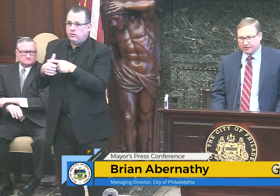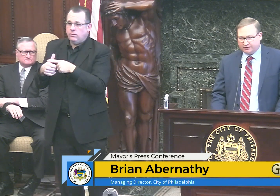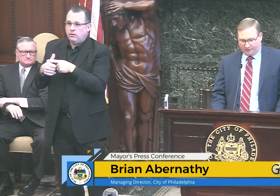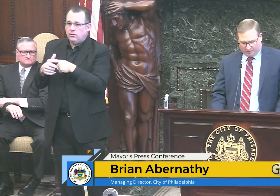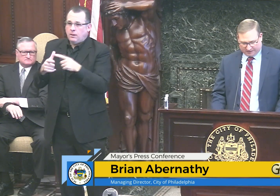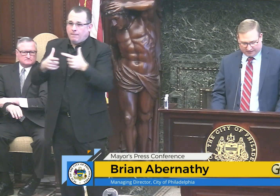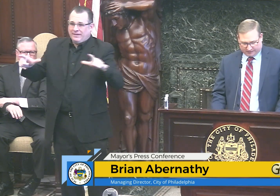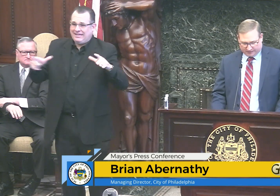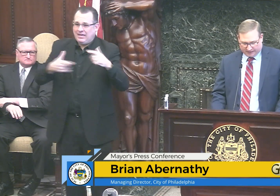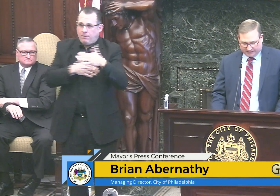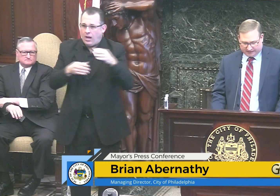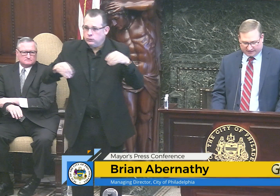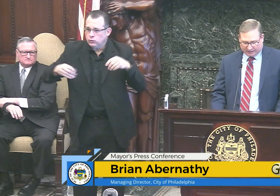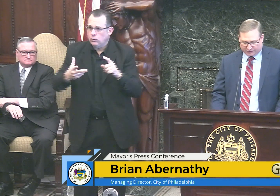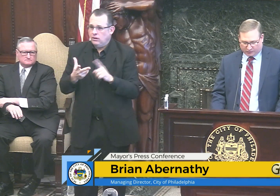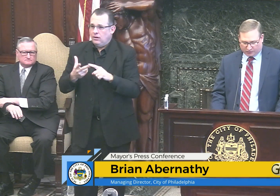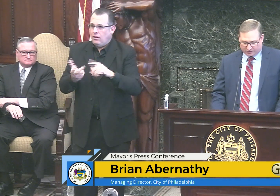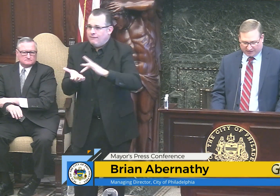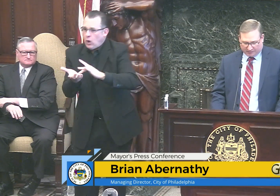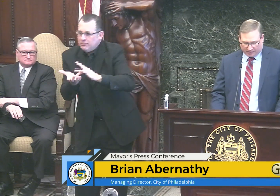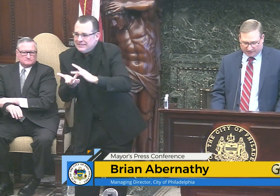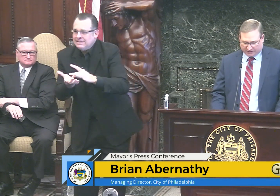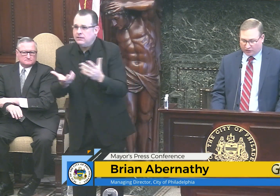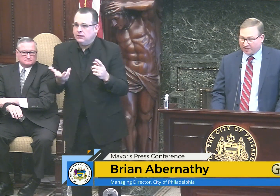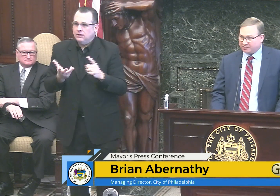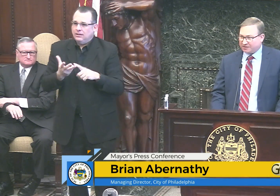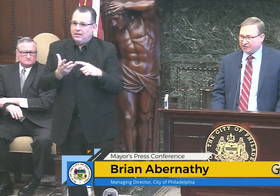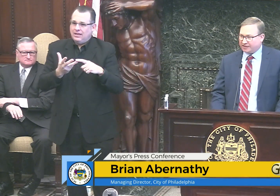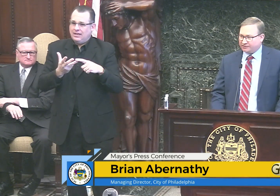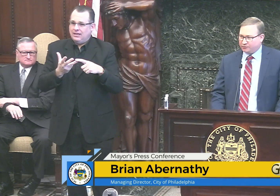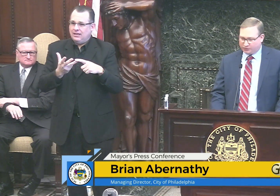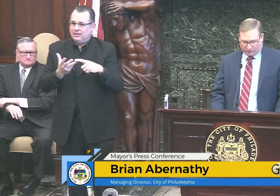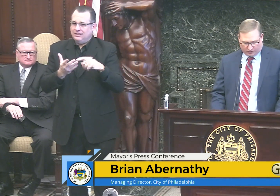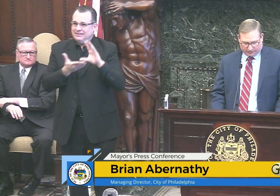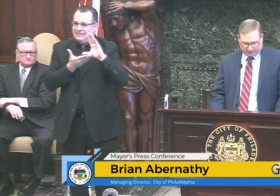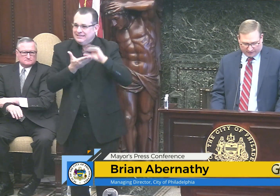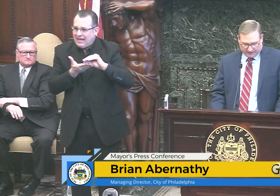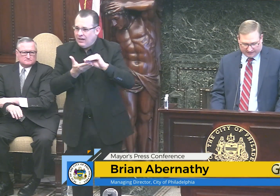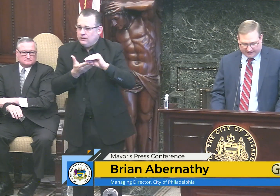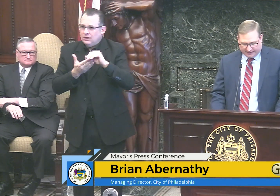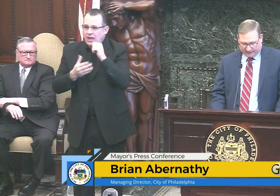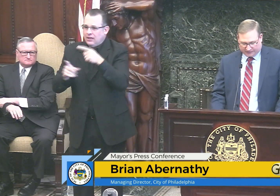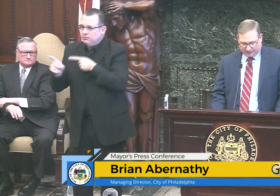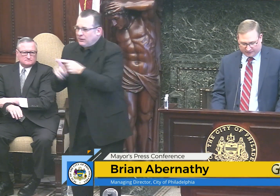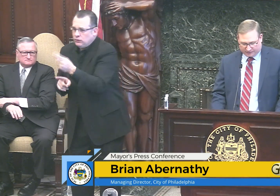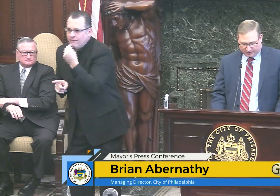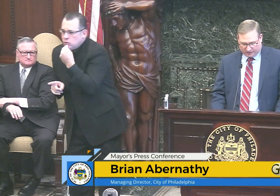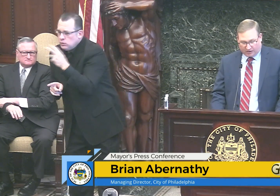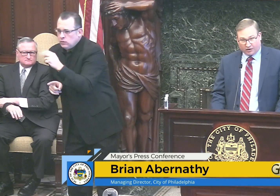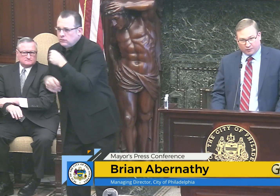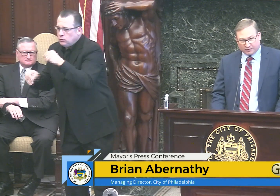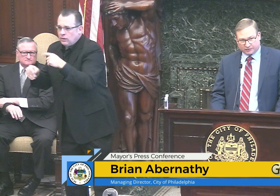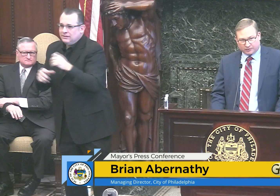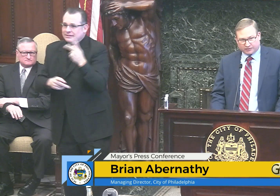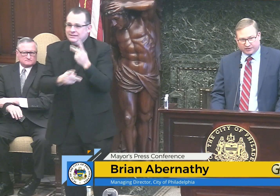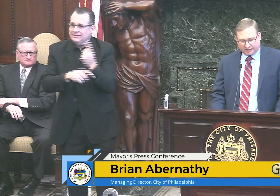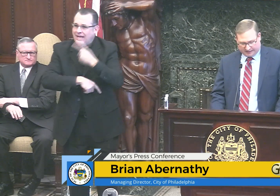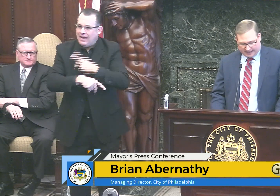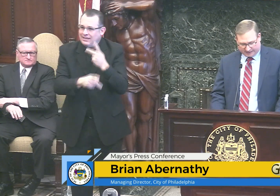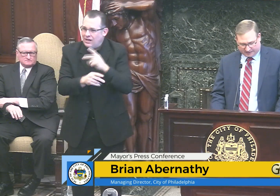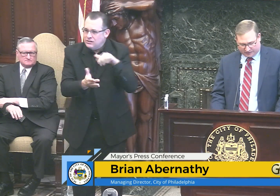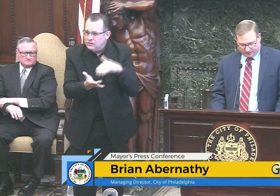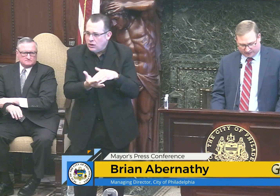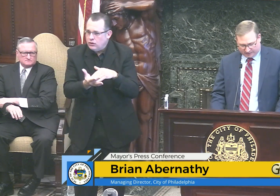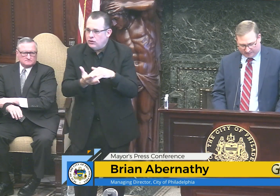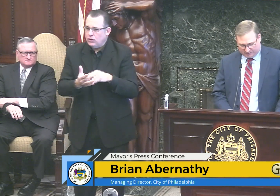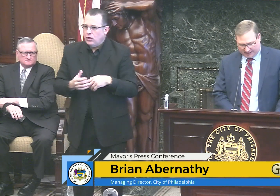stores, pharmacies, discount stores, mini markets and non-specialized food stores, daycare centers, hardware stores,